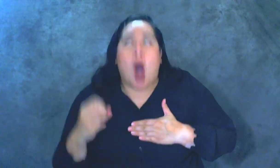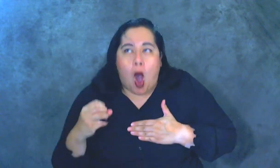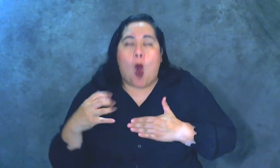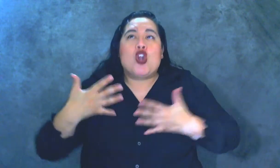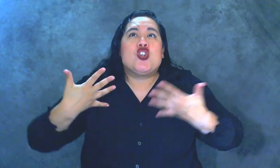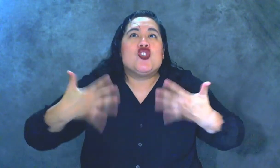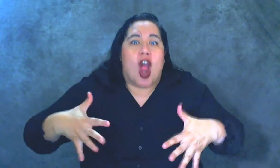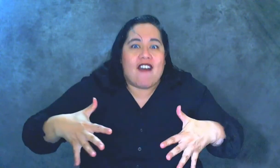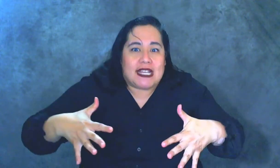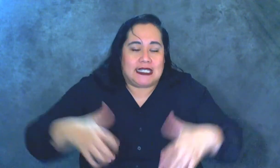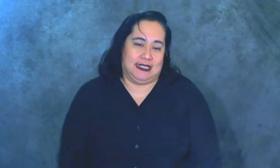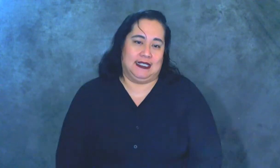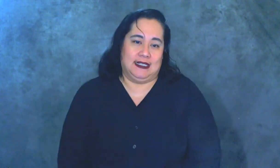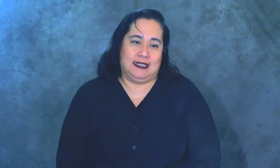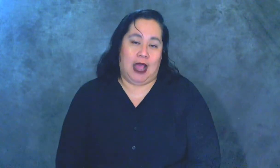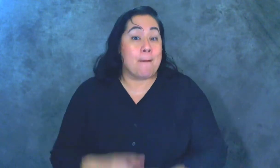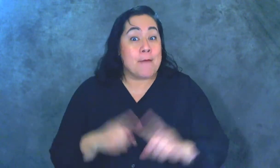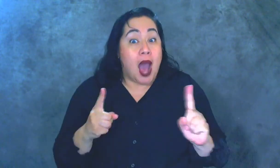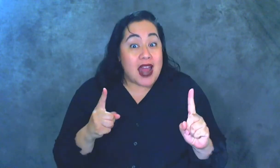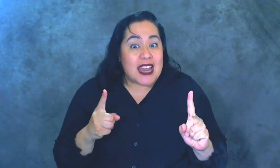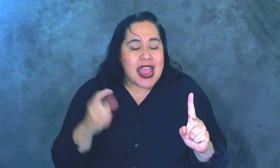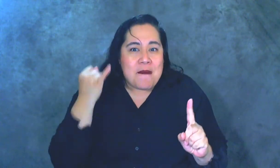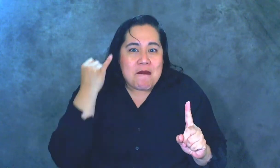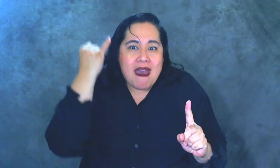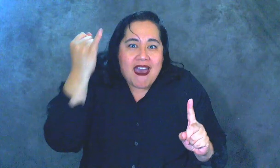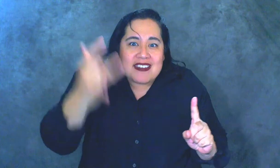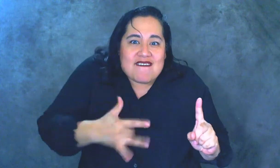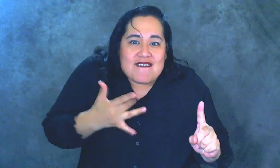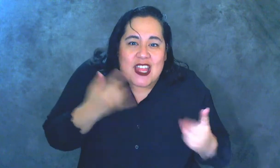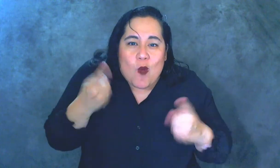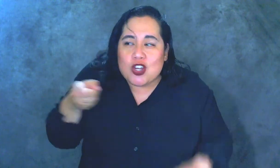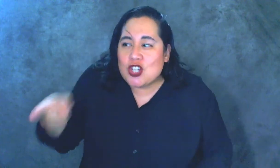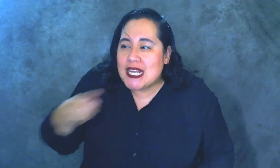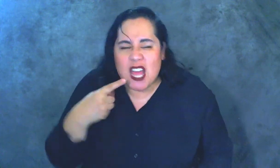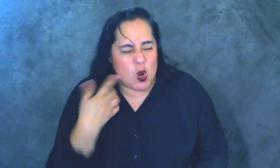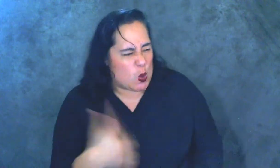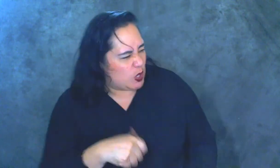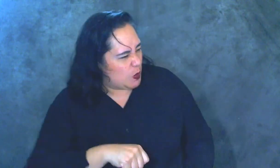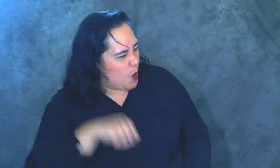nervous. But imagine the feeling when she said she was so proud of me.